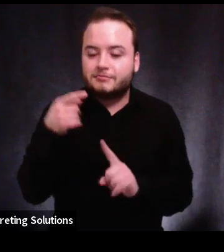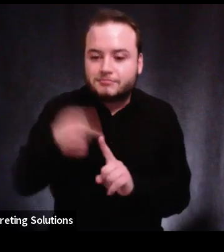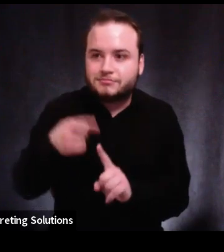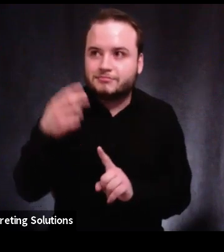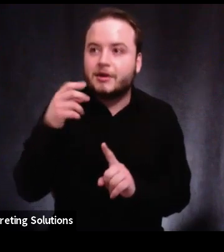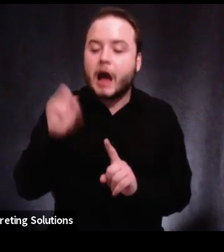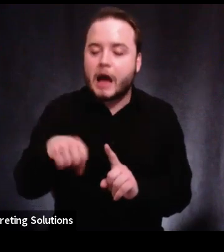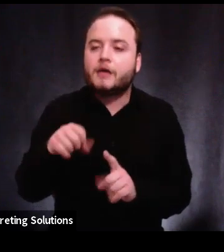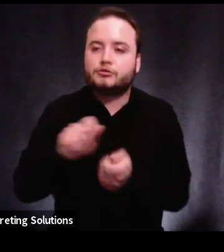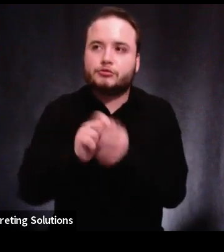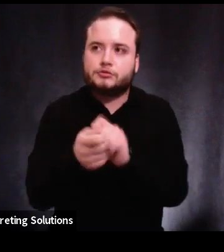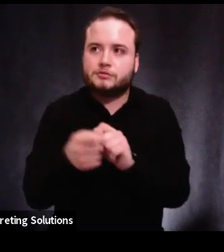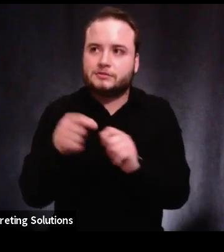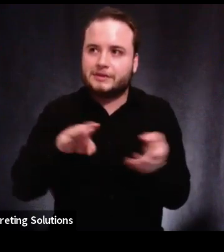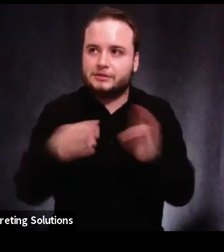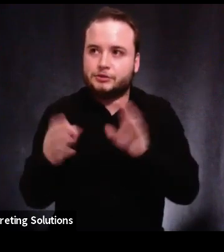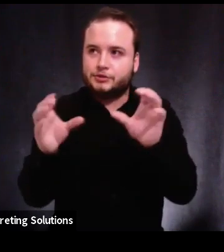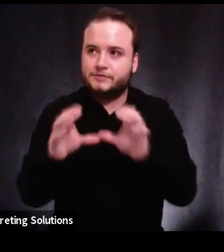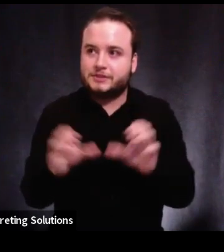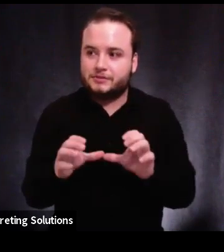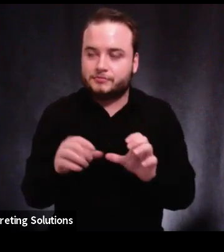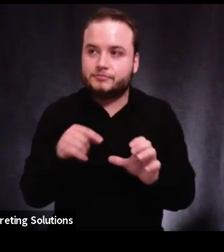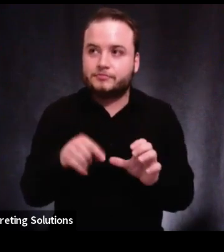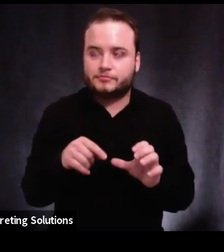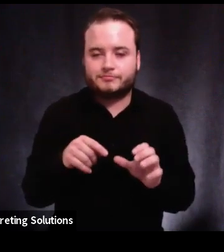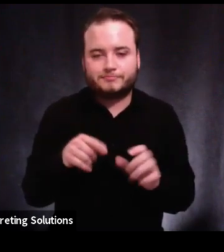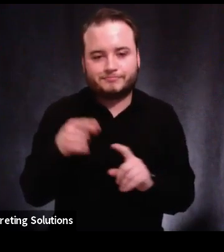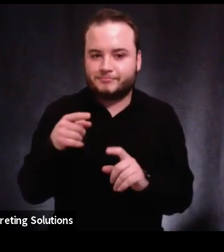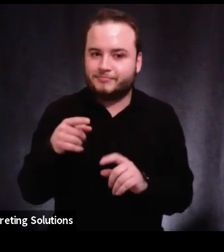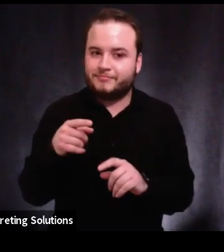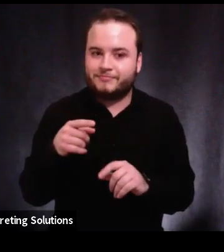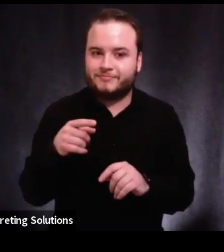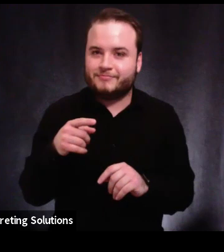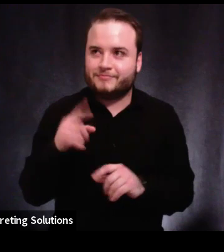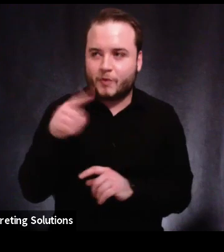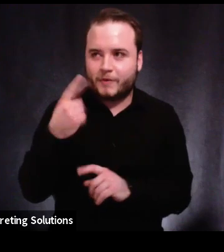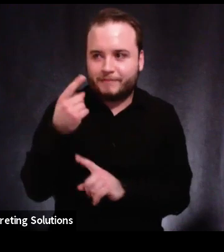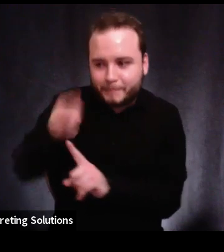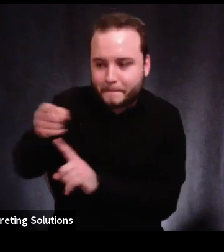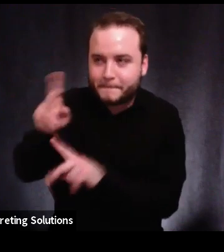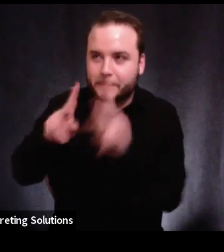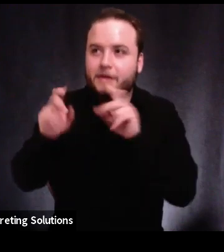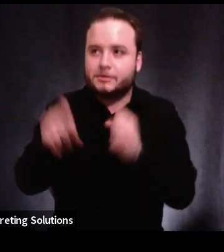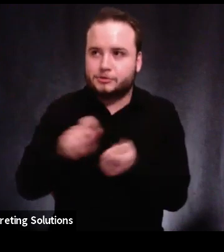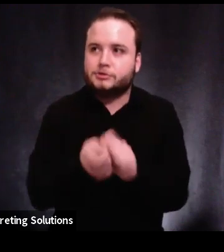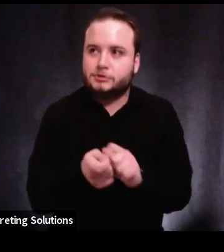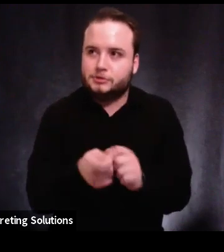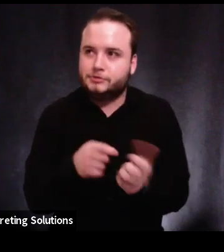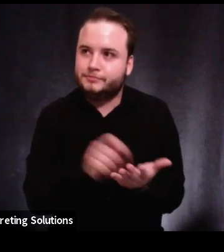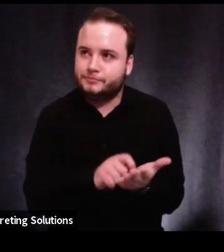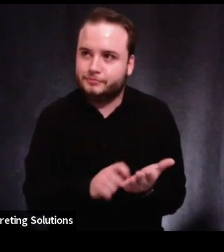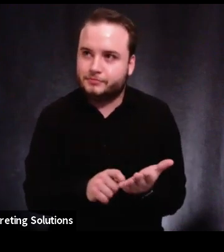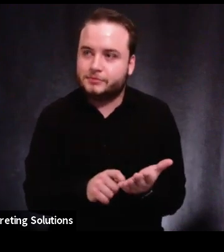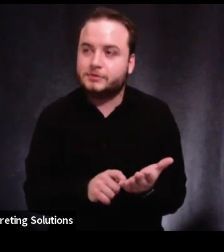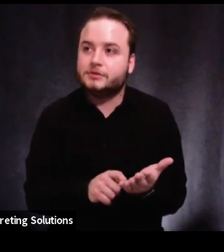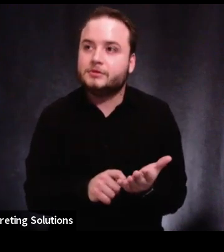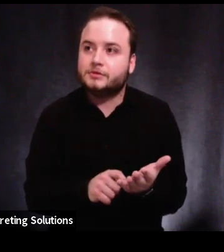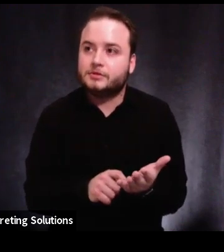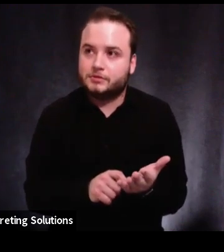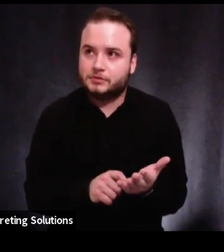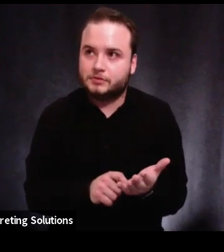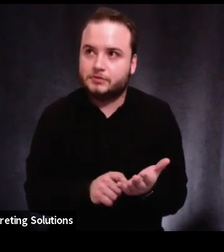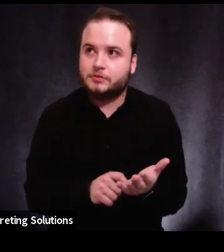But we are obviously, for all the cases that are positively laboratory confirmed,